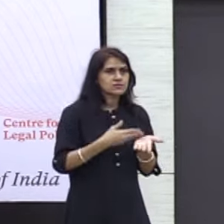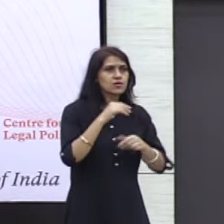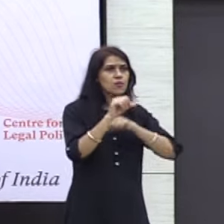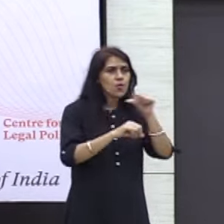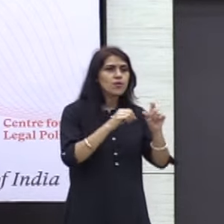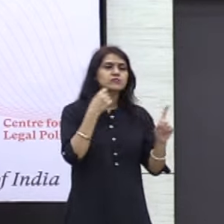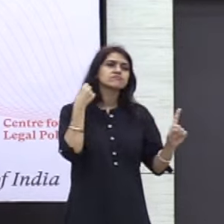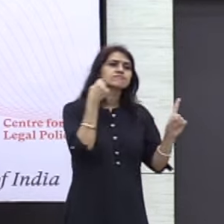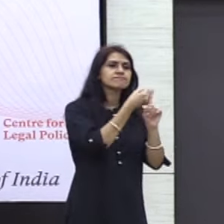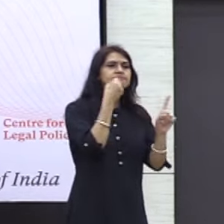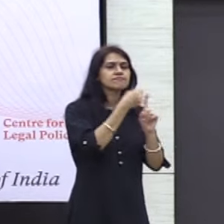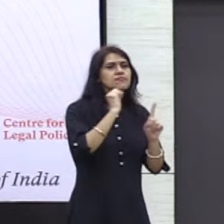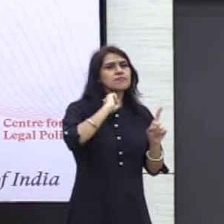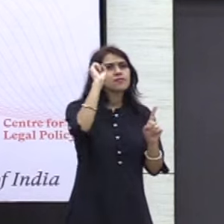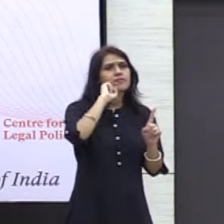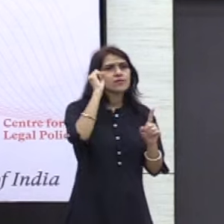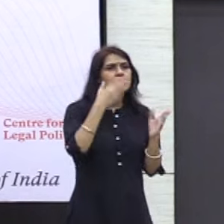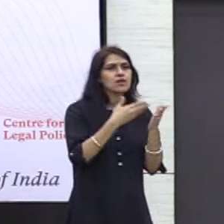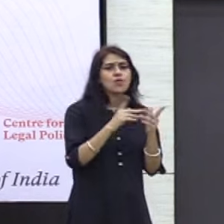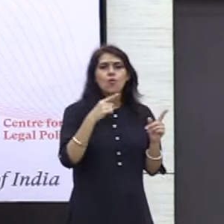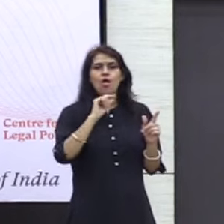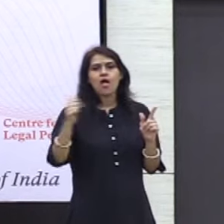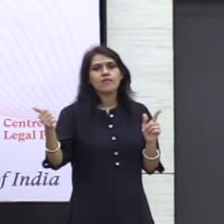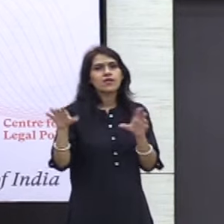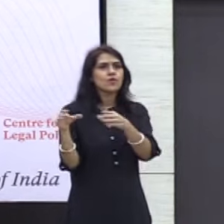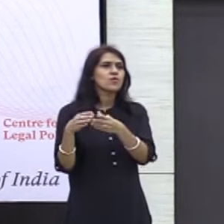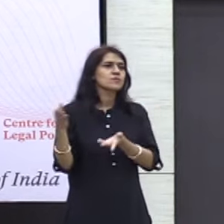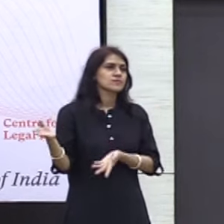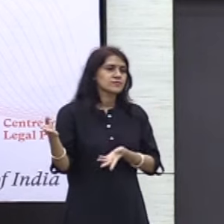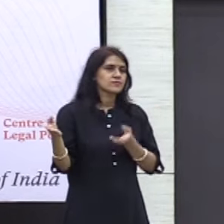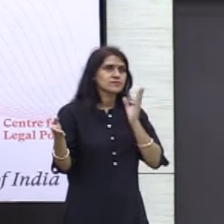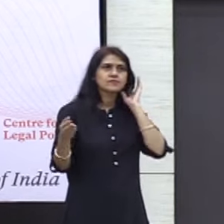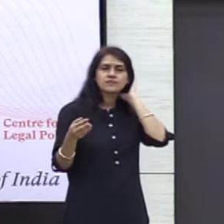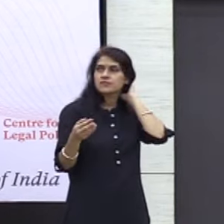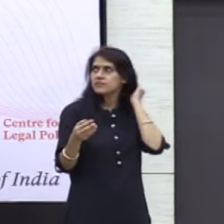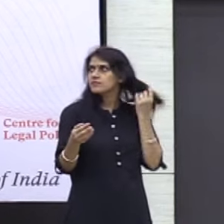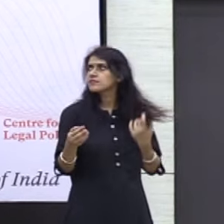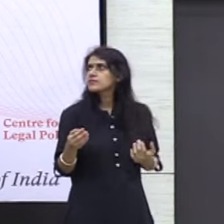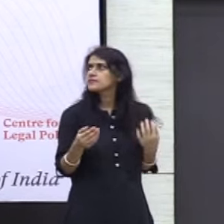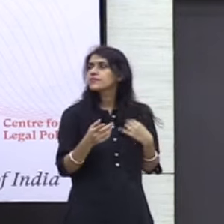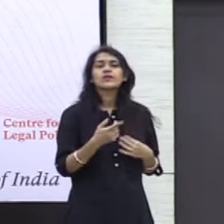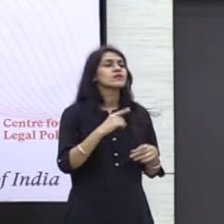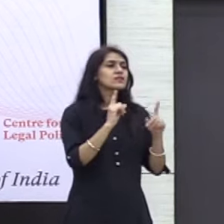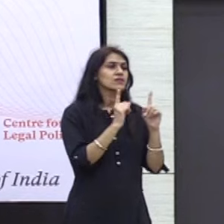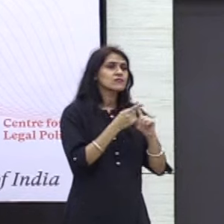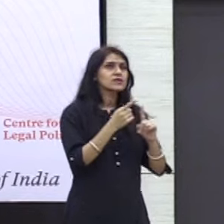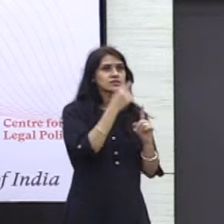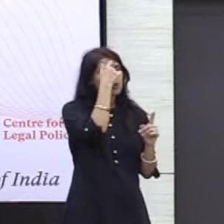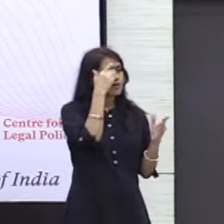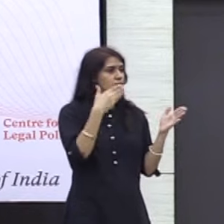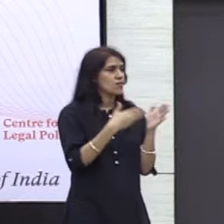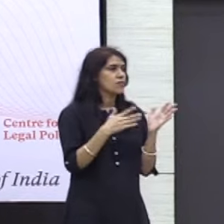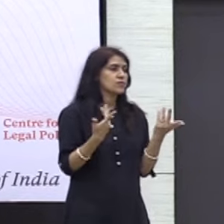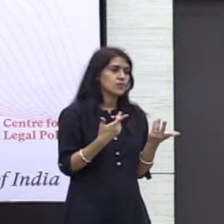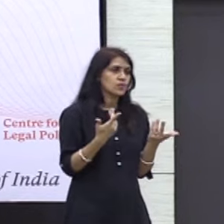protests from the opposition. Now, the first issue that arises, and this is something because